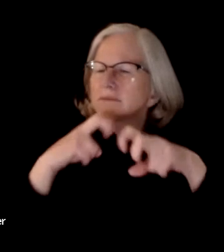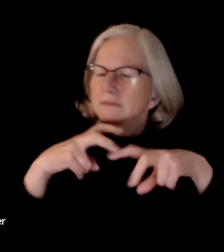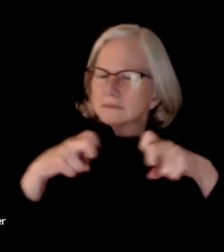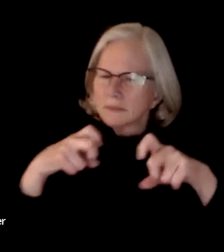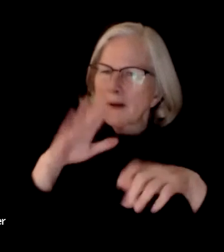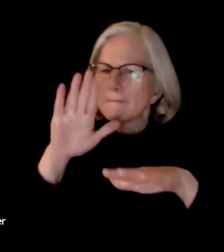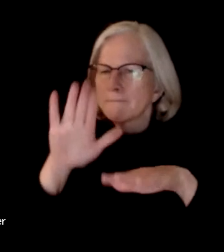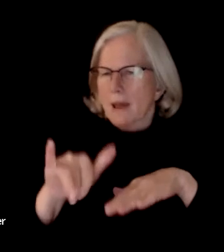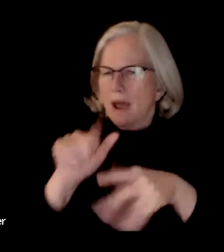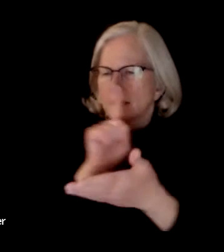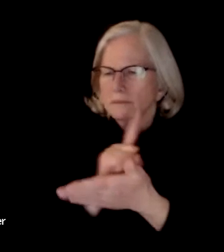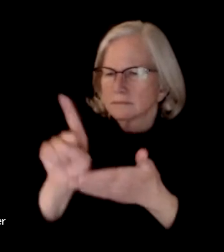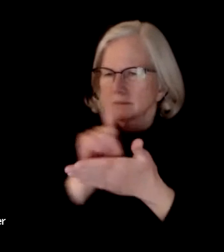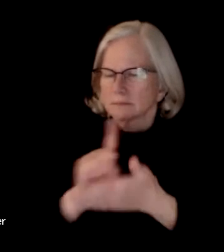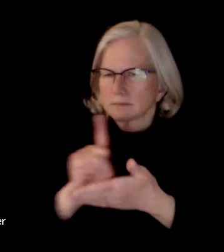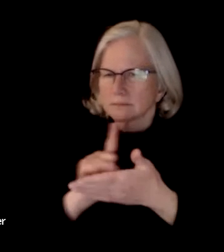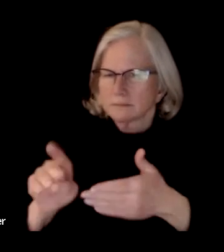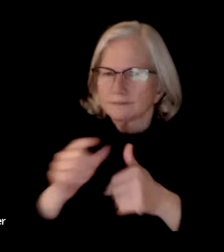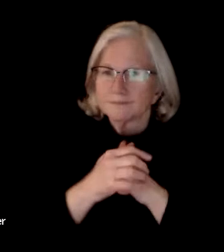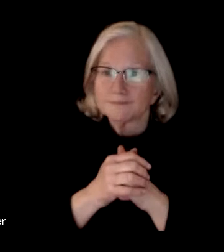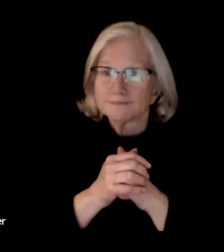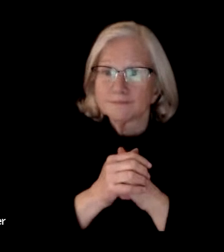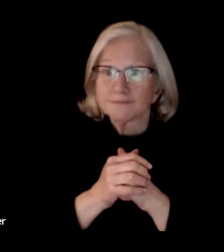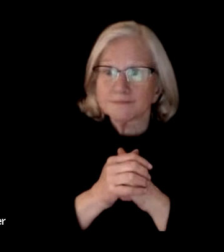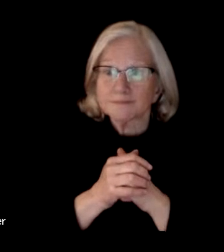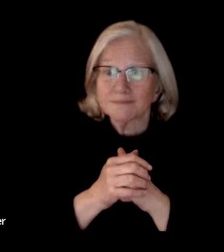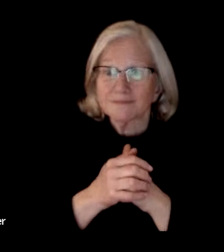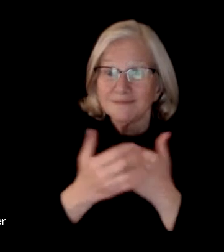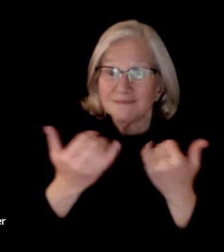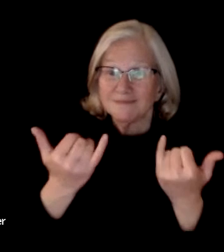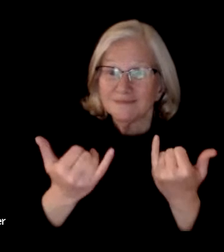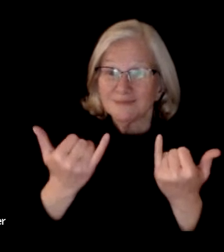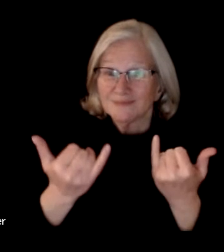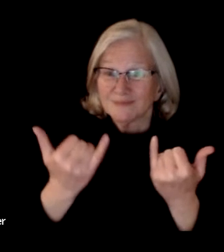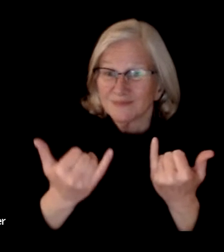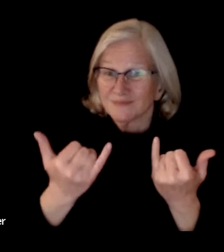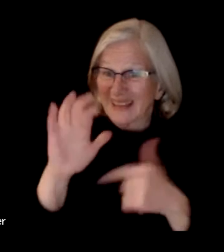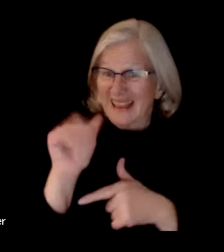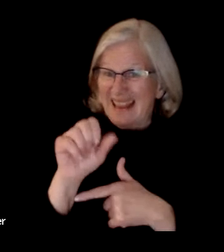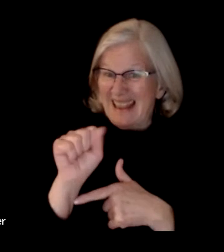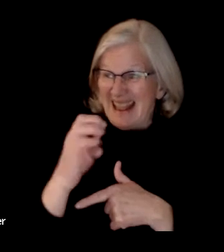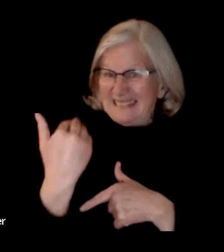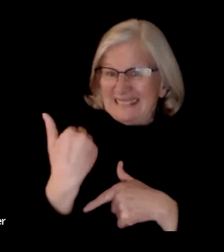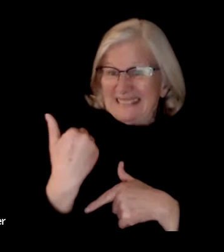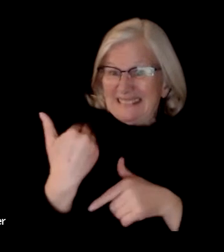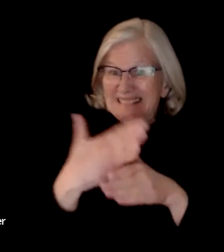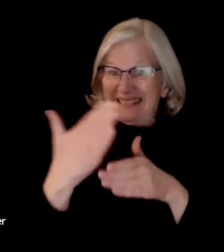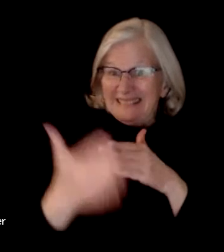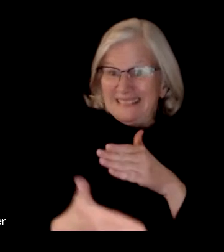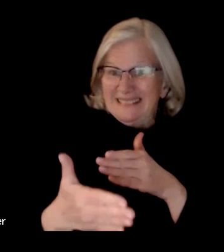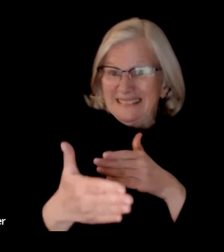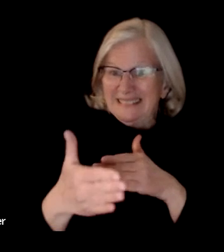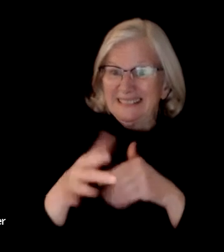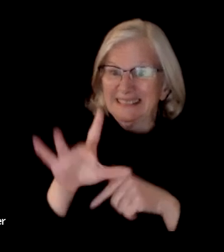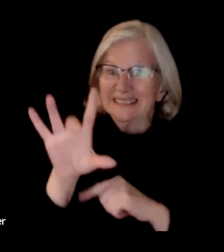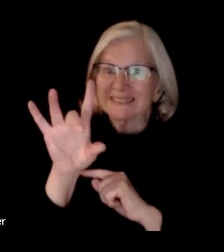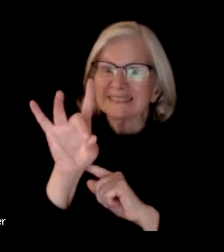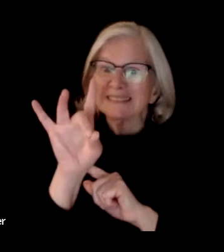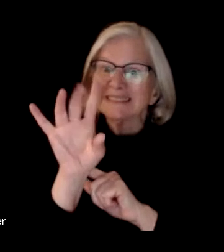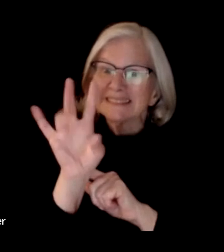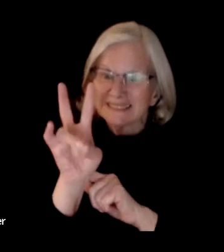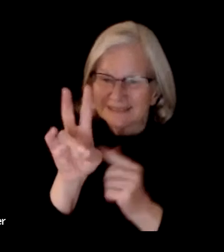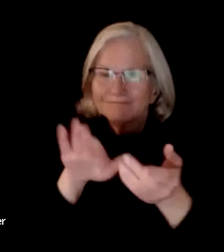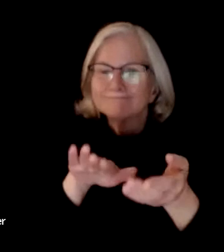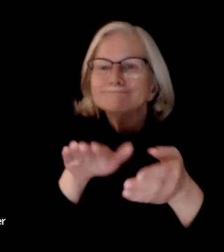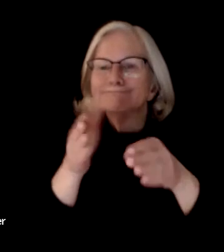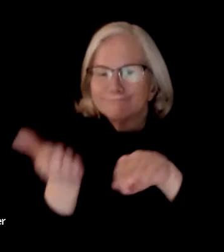In addition to the new cases reported over the weekend, we announced another 87 COVID deaths during that